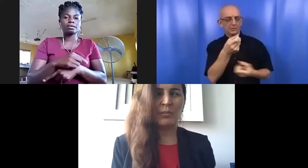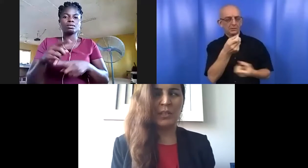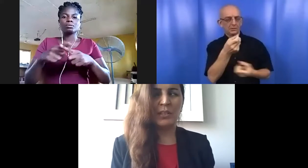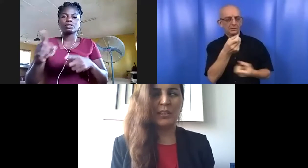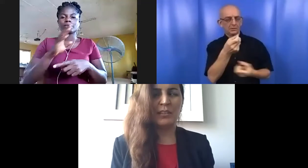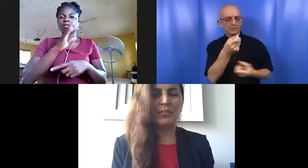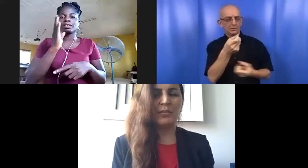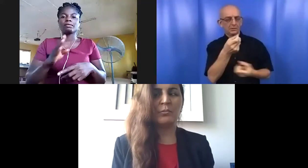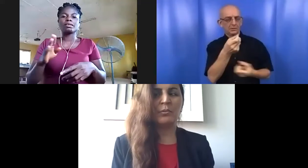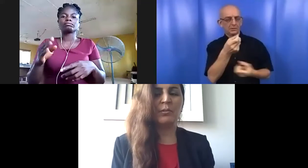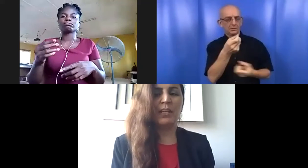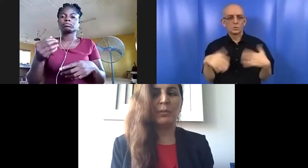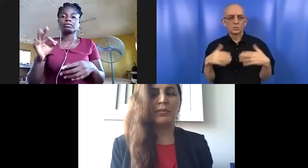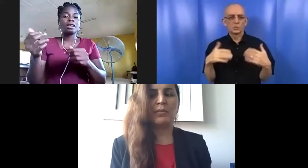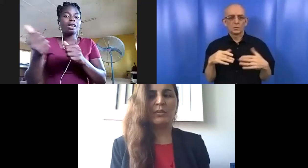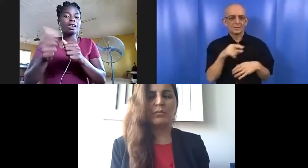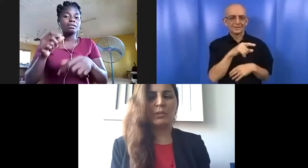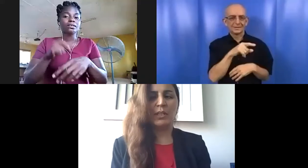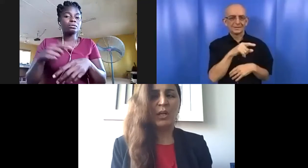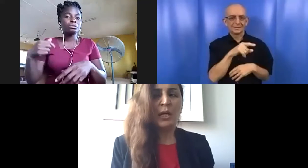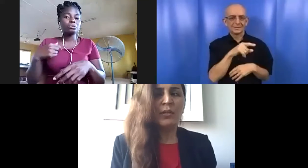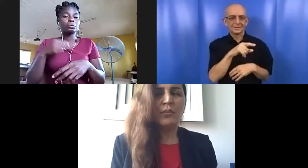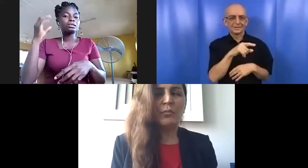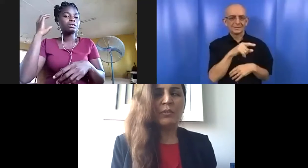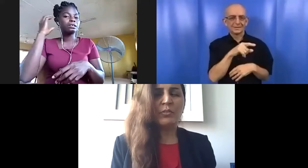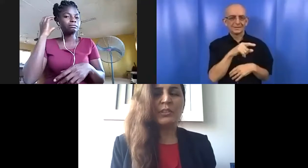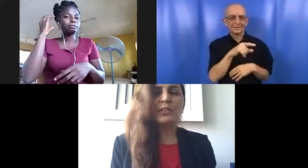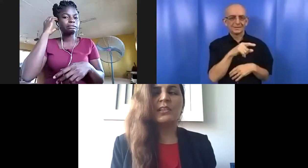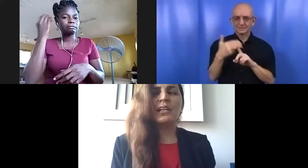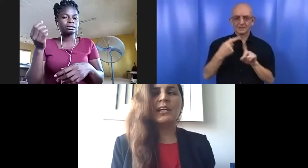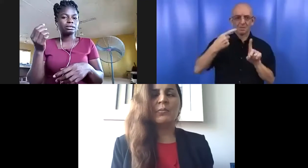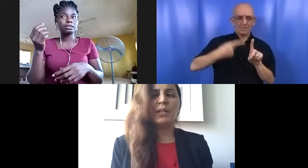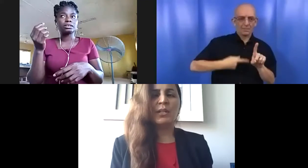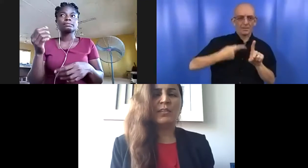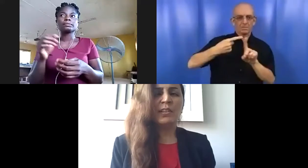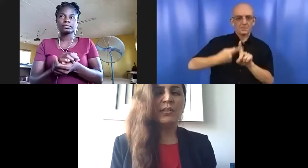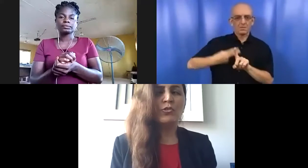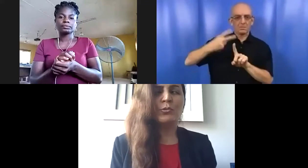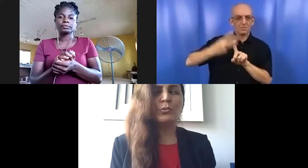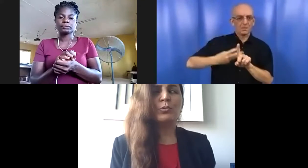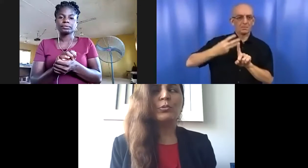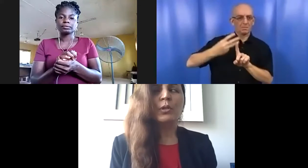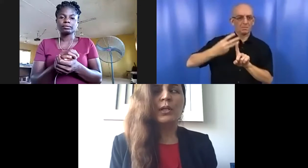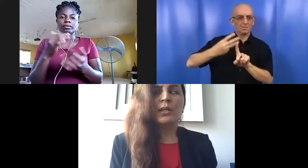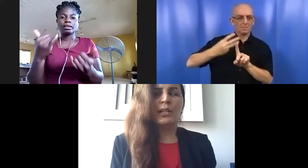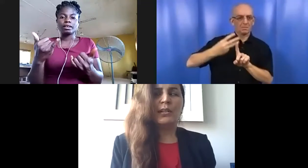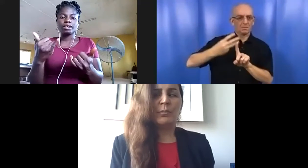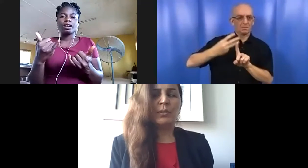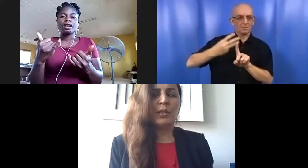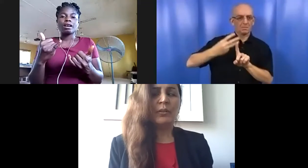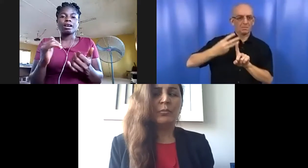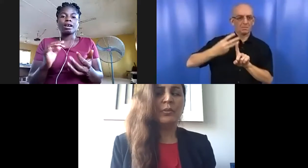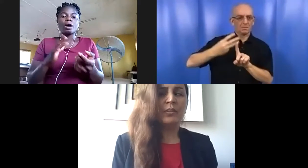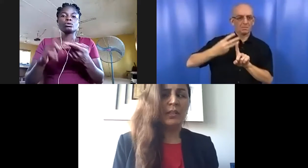time that we hear that, it's new aspects of the story. So without further delay, I want to turn to